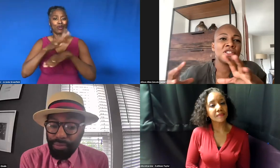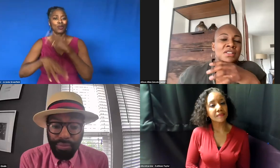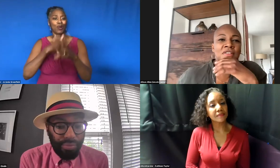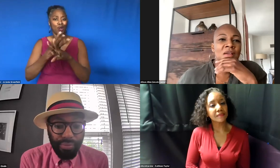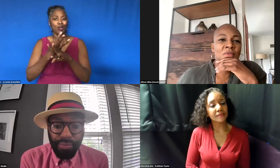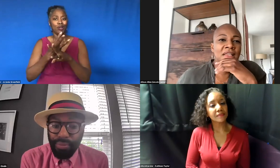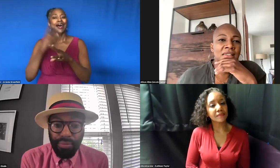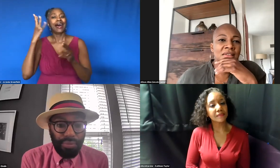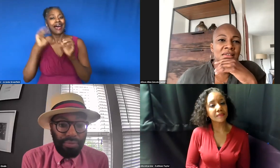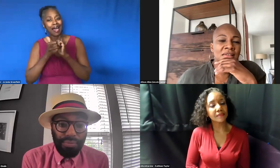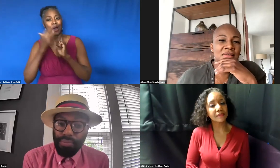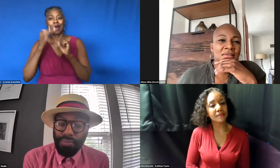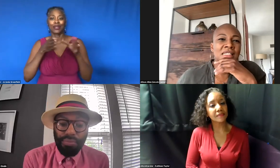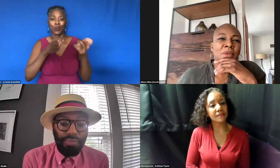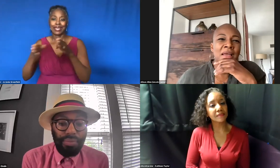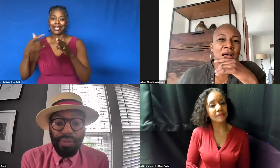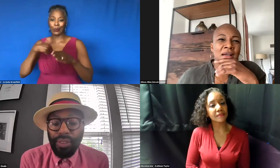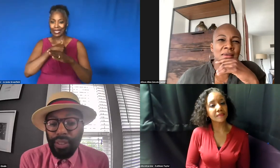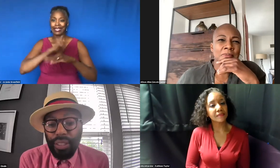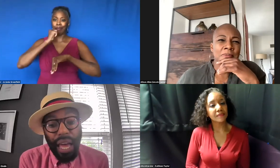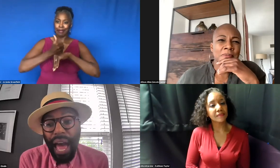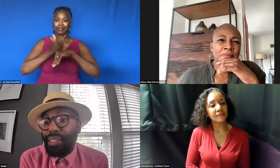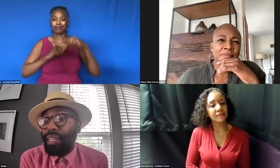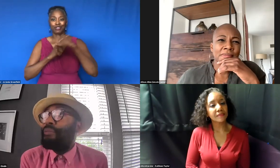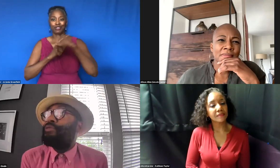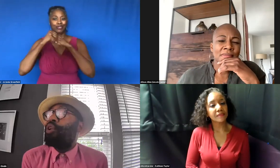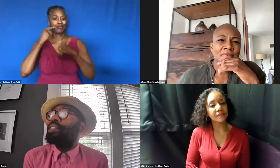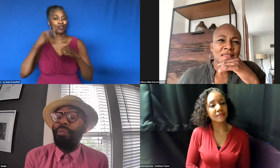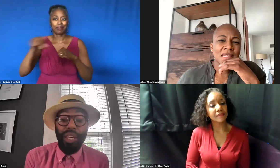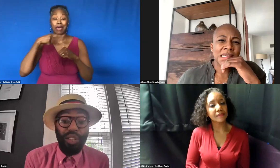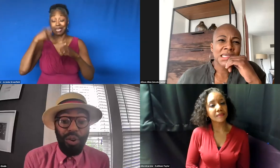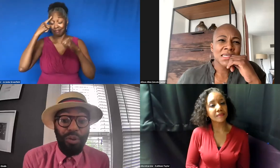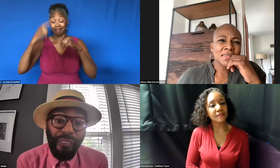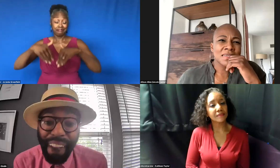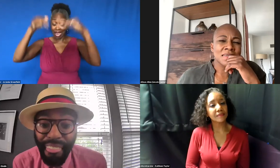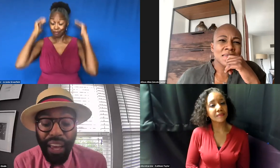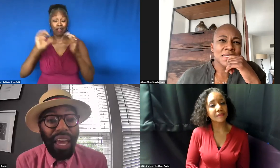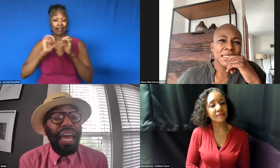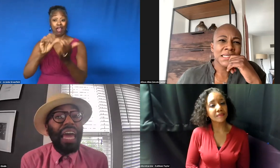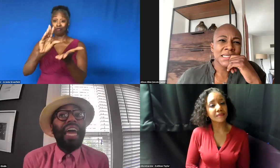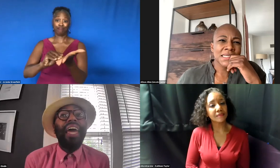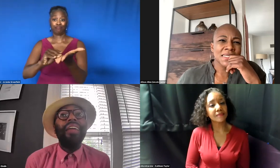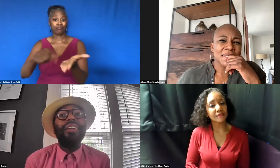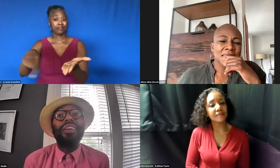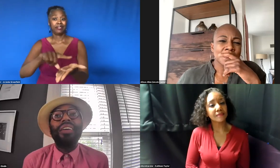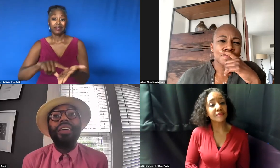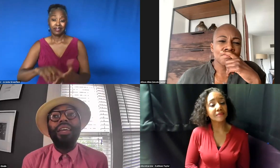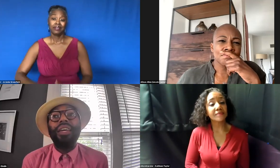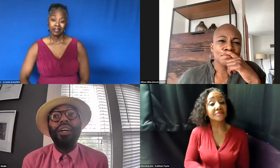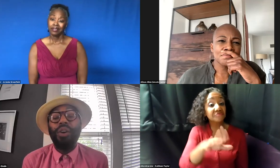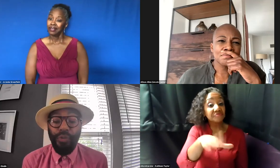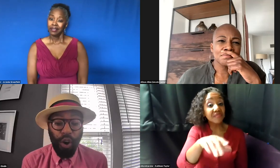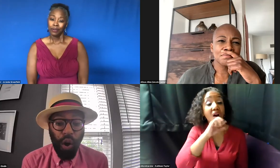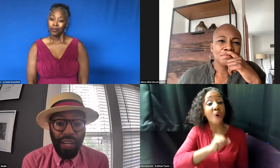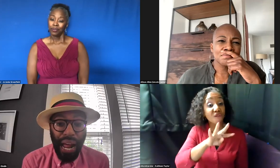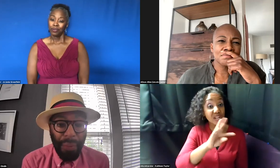these constructs for them? Like, it's just, it's mind-boggling. Allison, I'm 40-something years old. And,